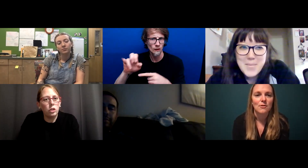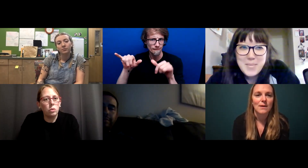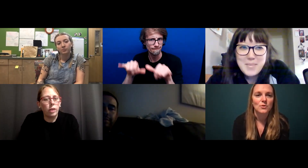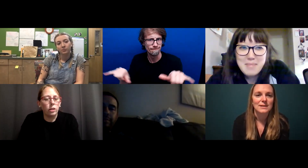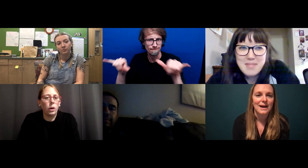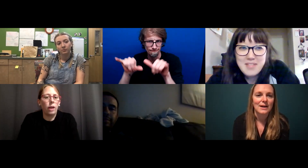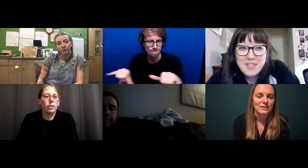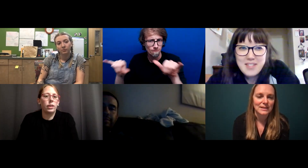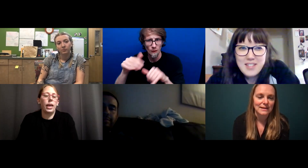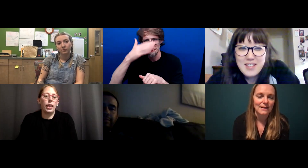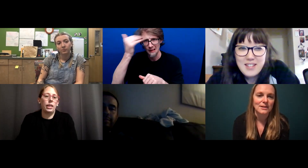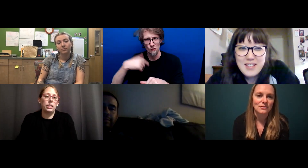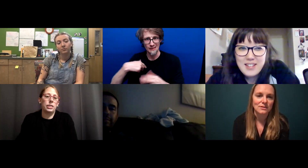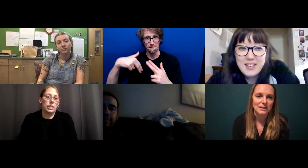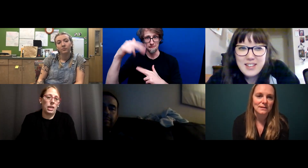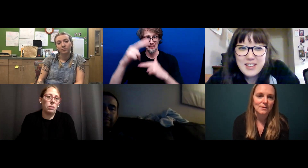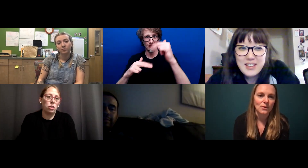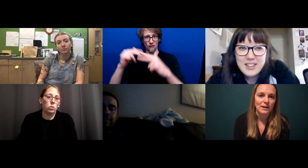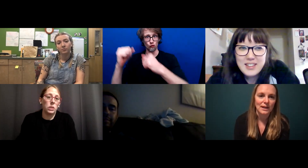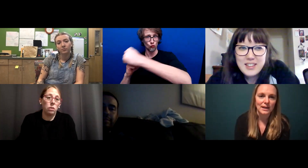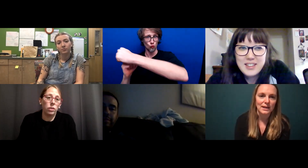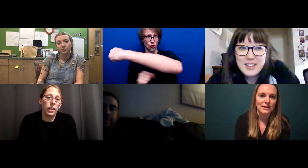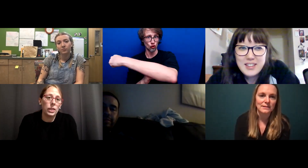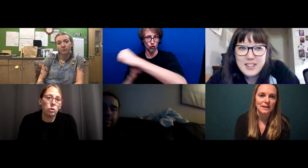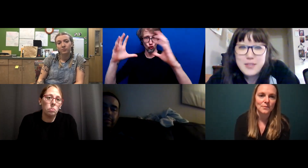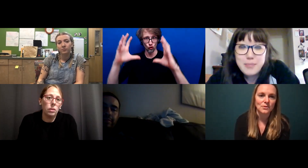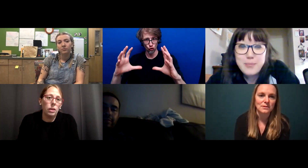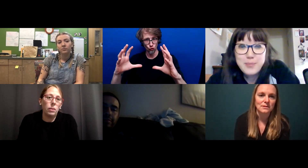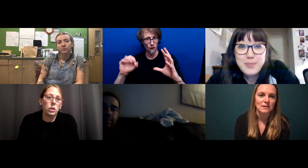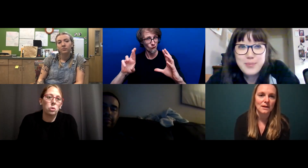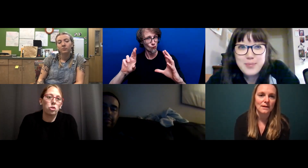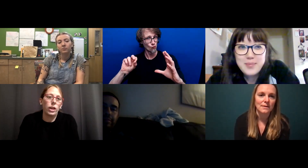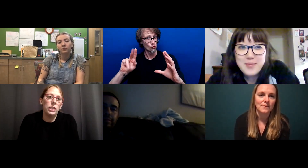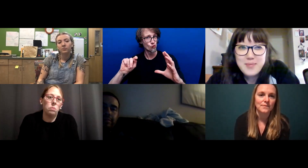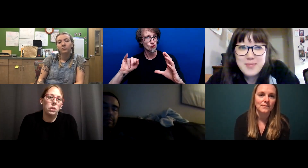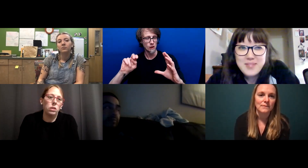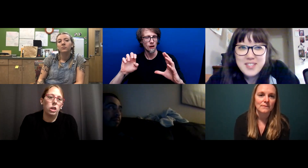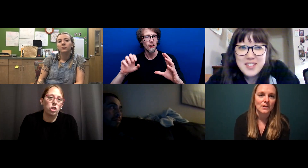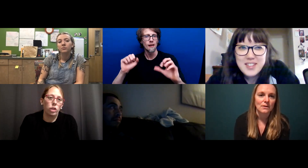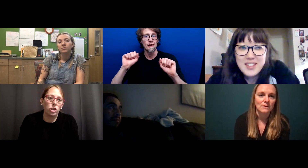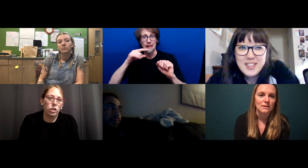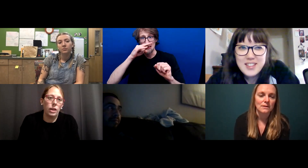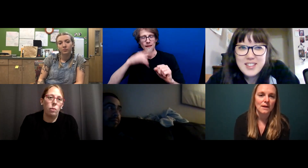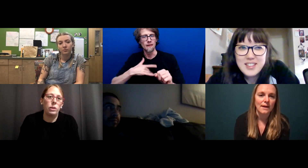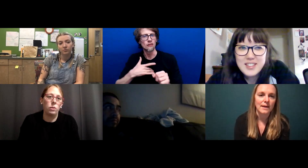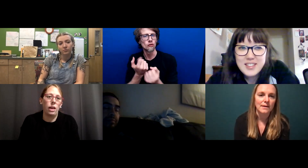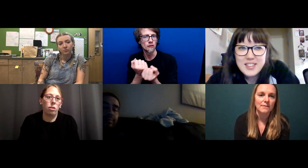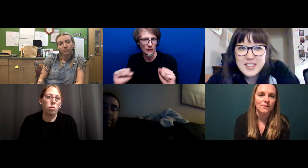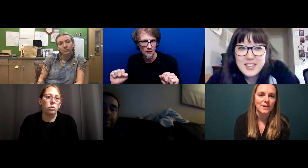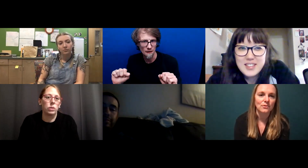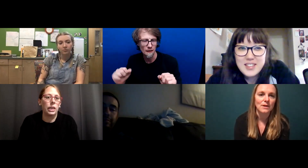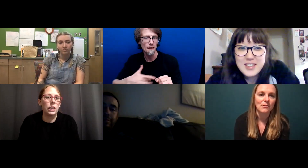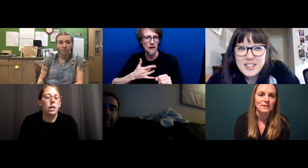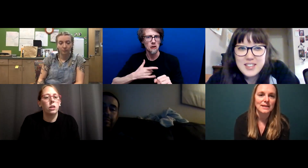really do value having a established routine for the classroom because we're trying to build a structure, and we do that